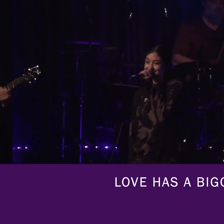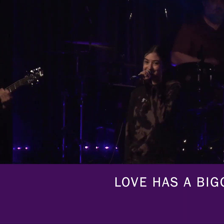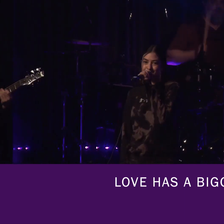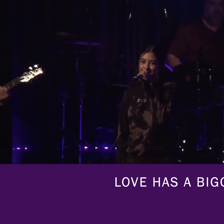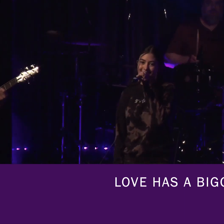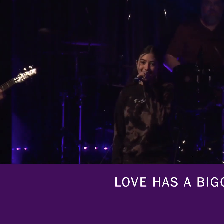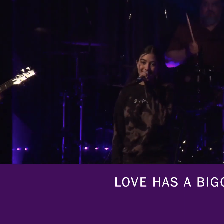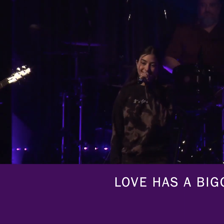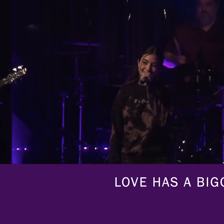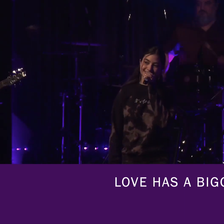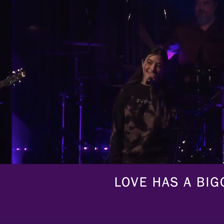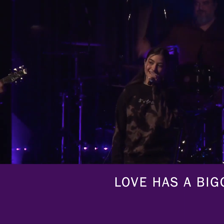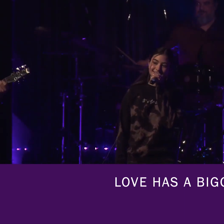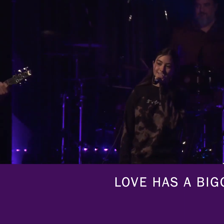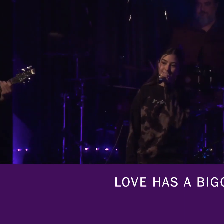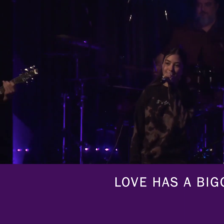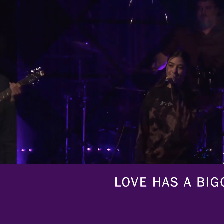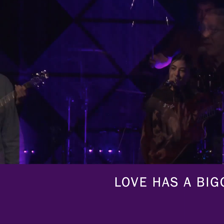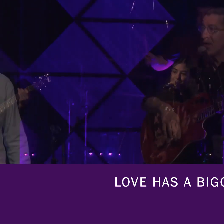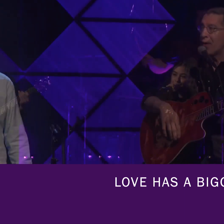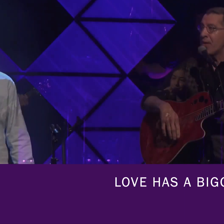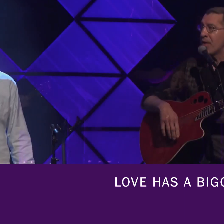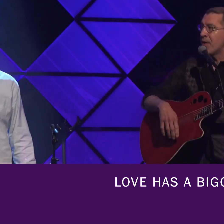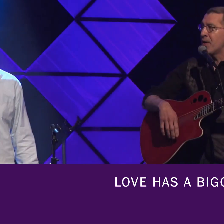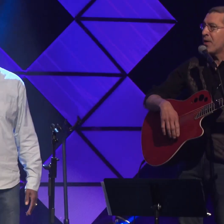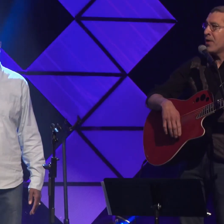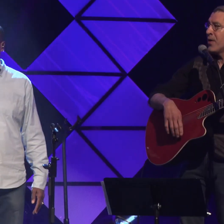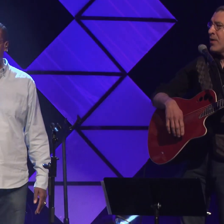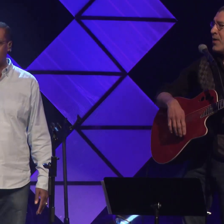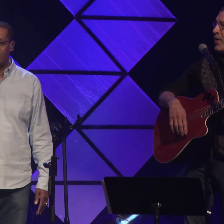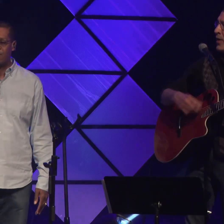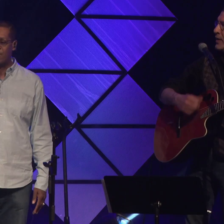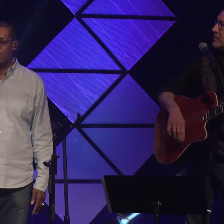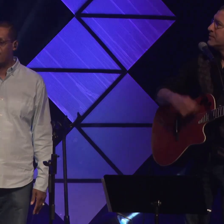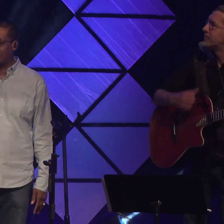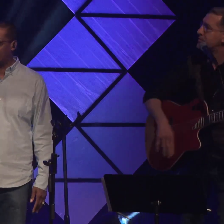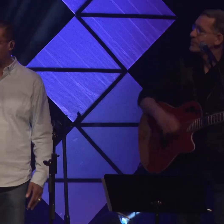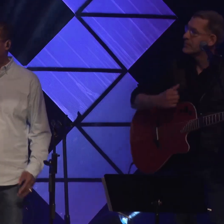Love has a bigger table.